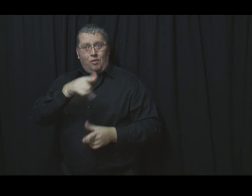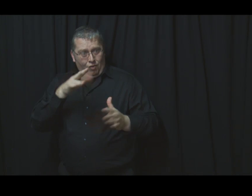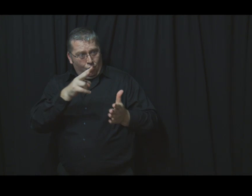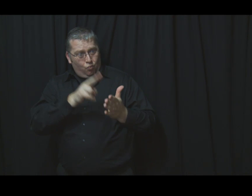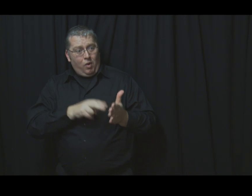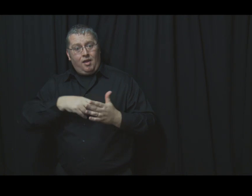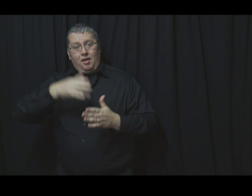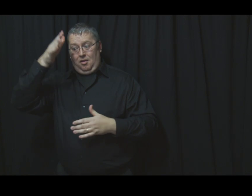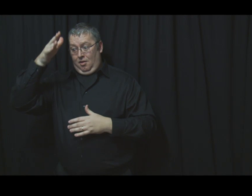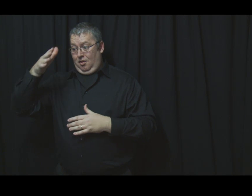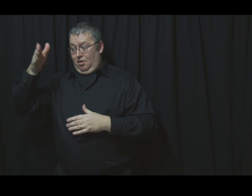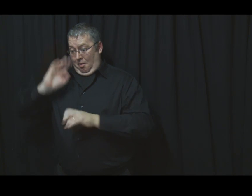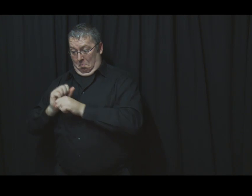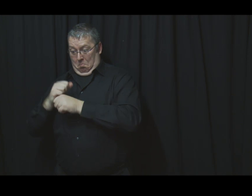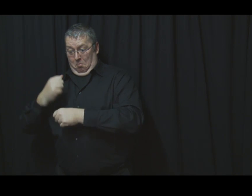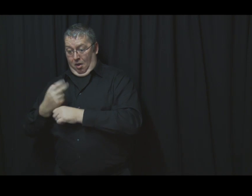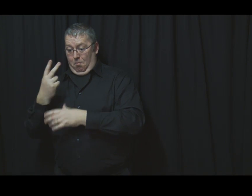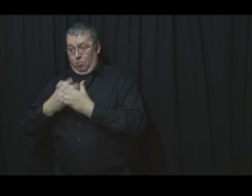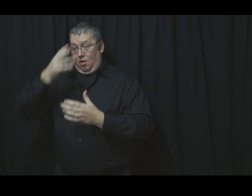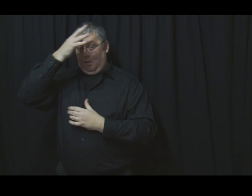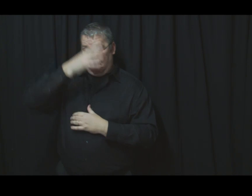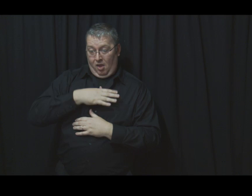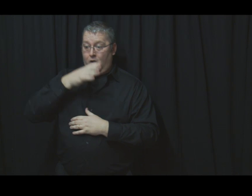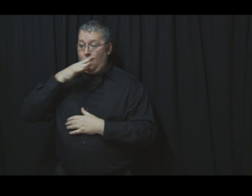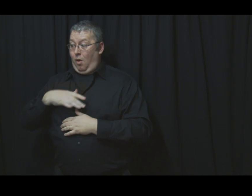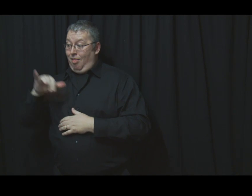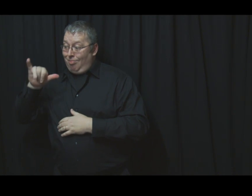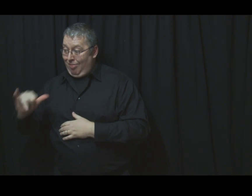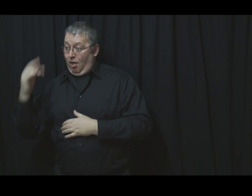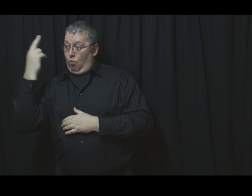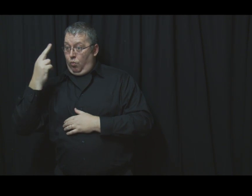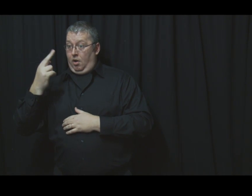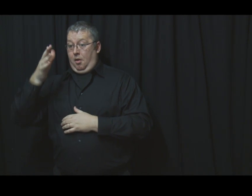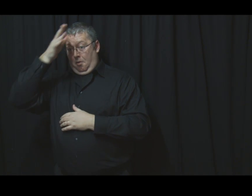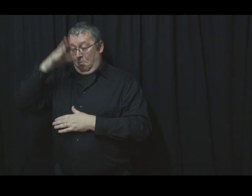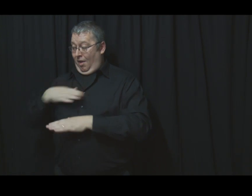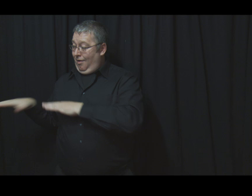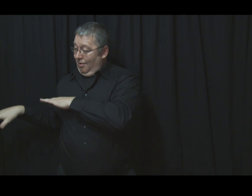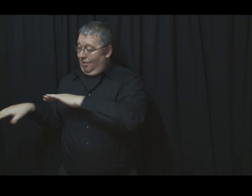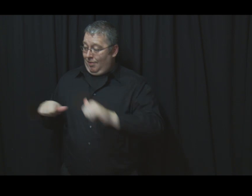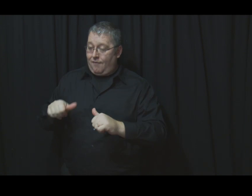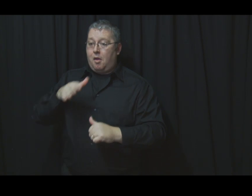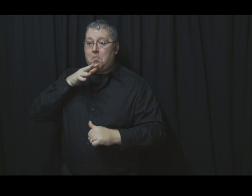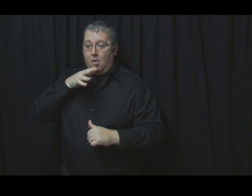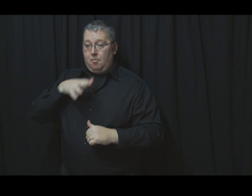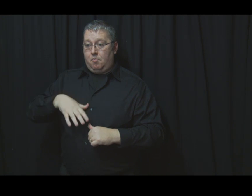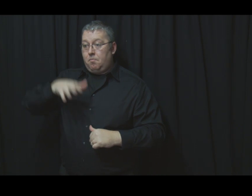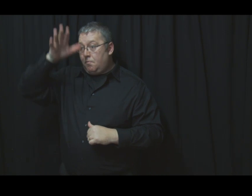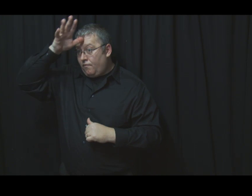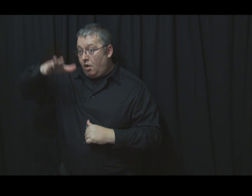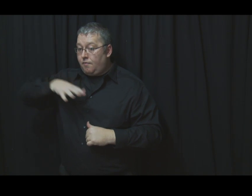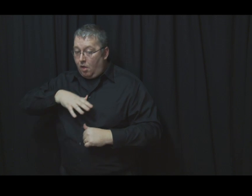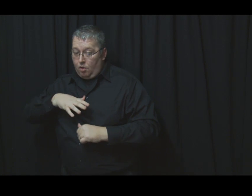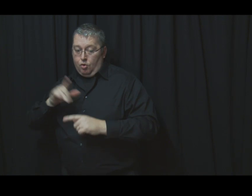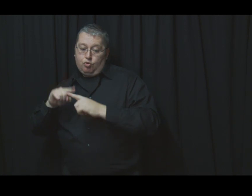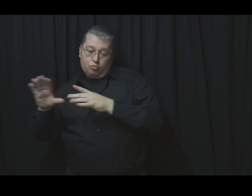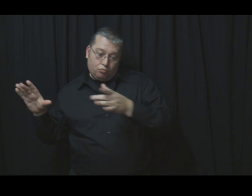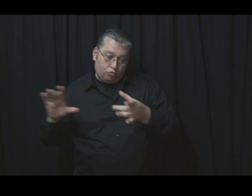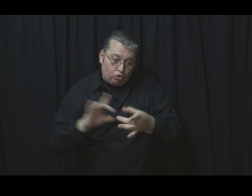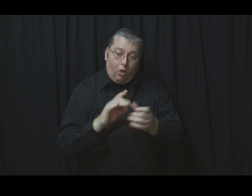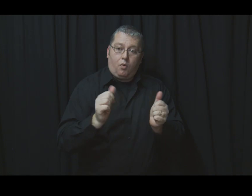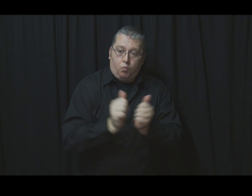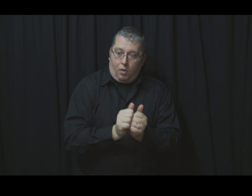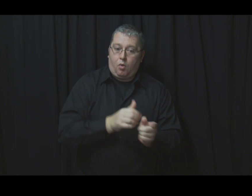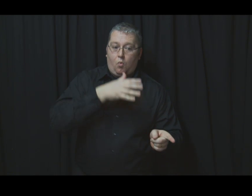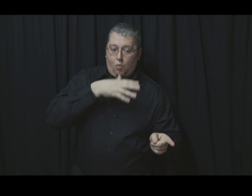female, and said, for this cause shall a man leave his father and mother and be joined to his wife, and they'll be one flesh." He quoted from Genesis as literal history,